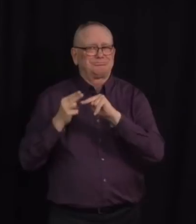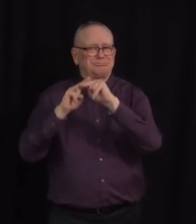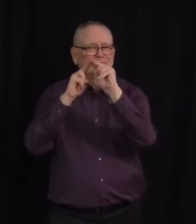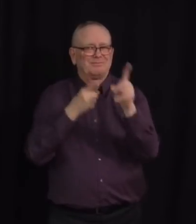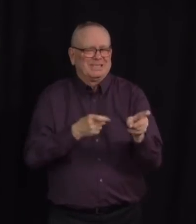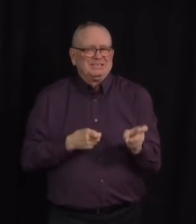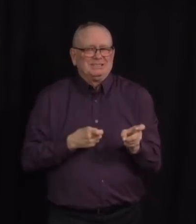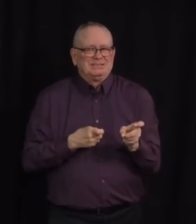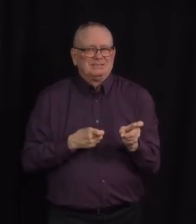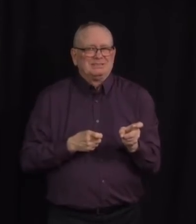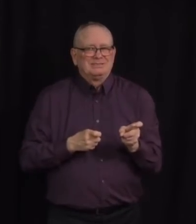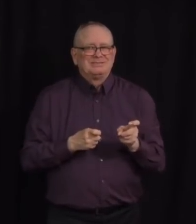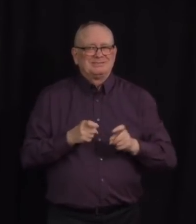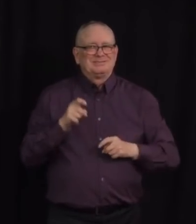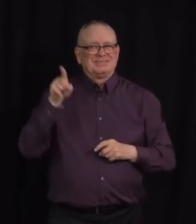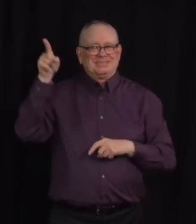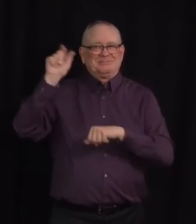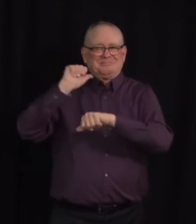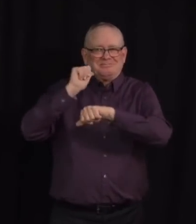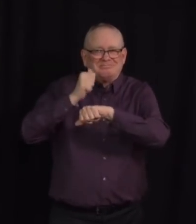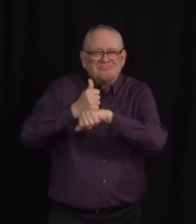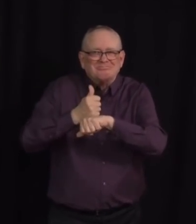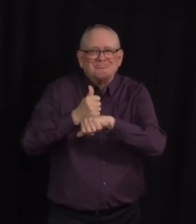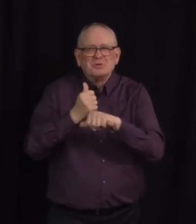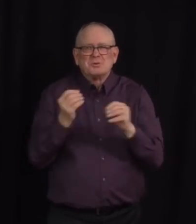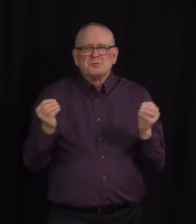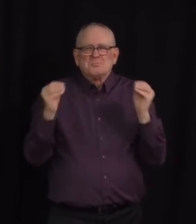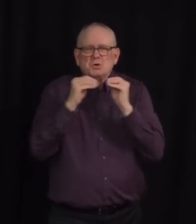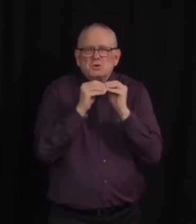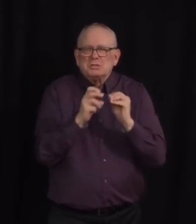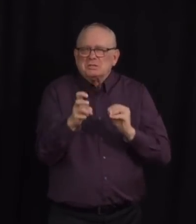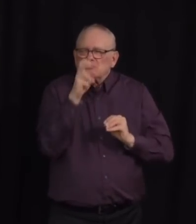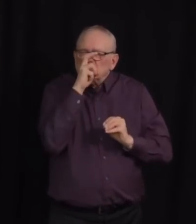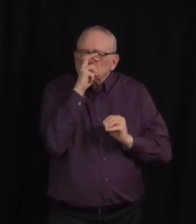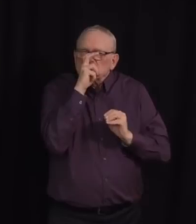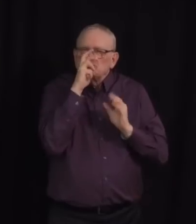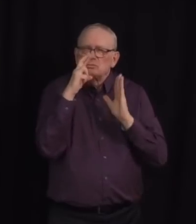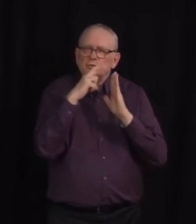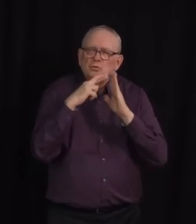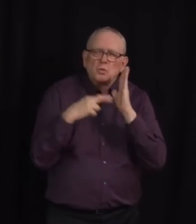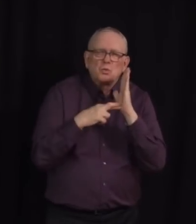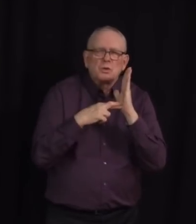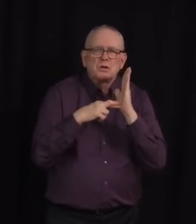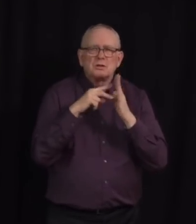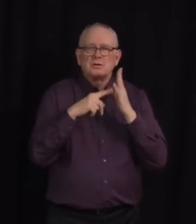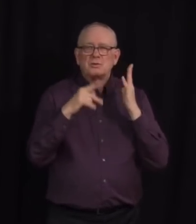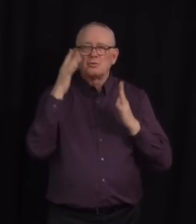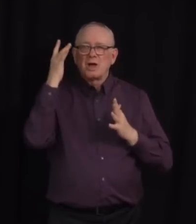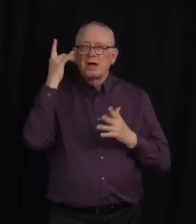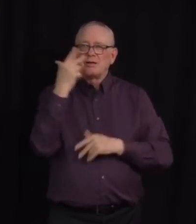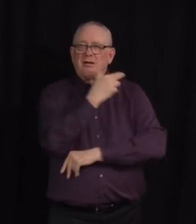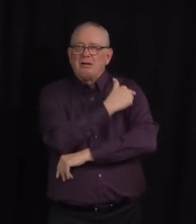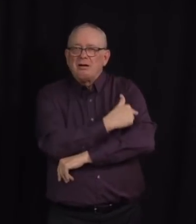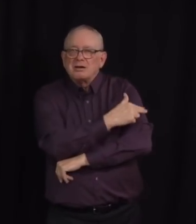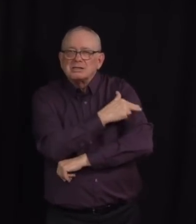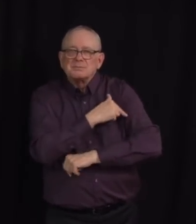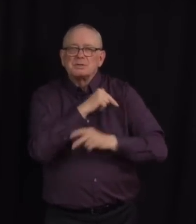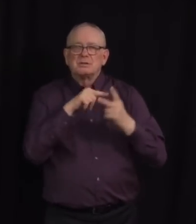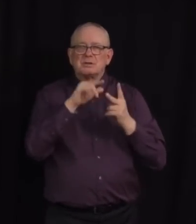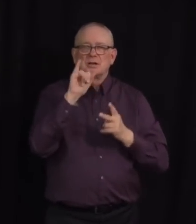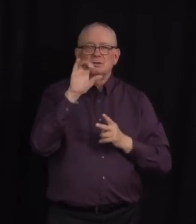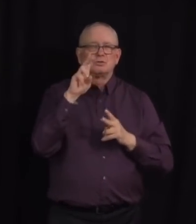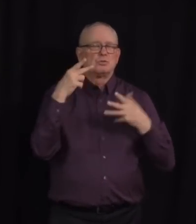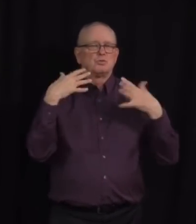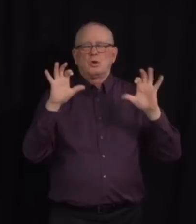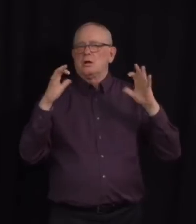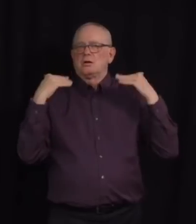to prevent further spread and to prevent that impact on hospitals and ICUs. What we need to do in Alberta is up to